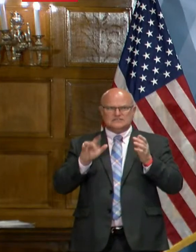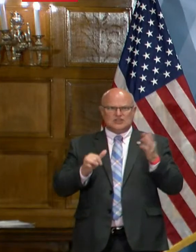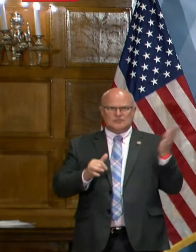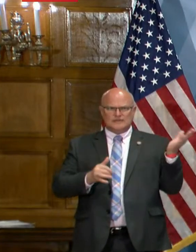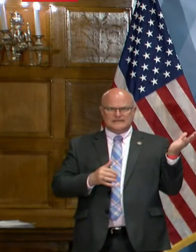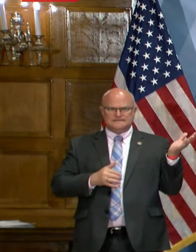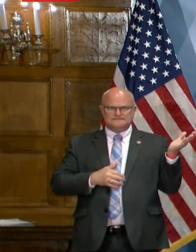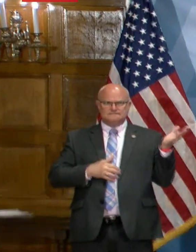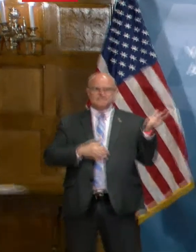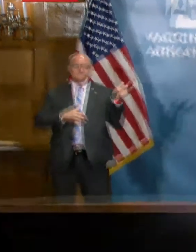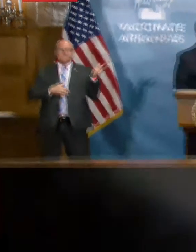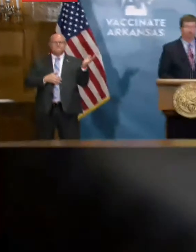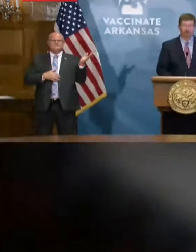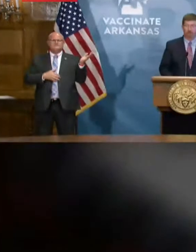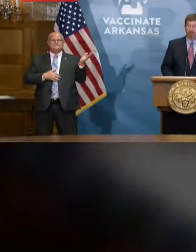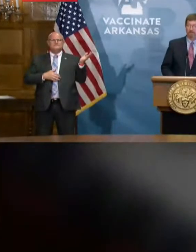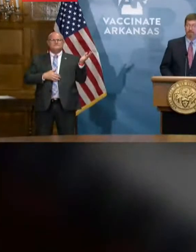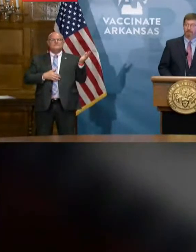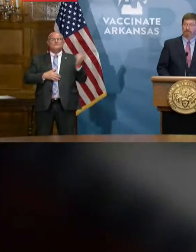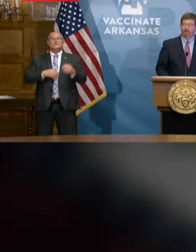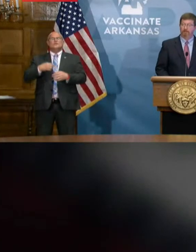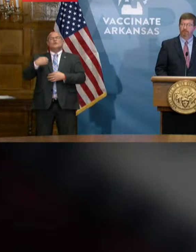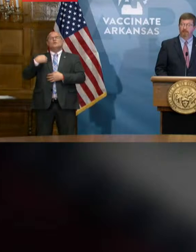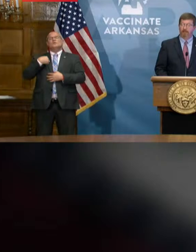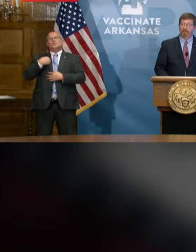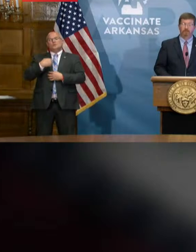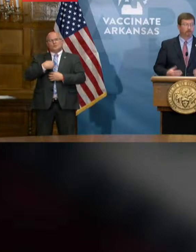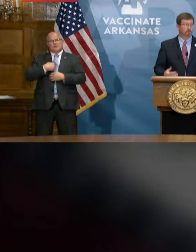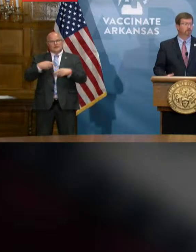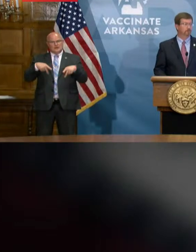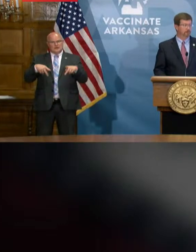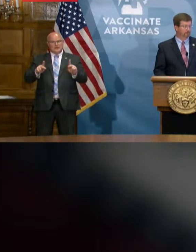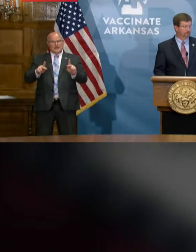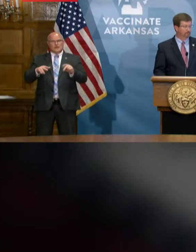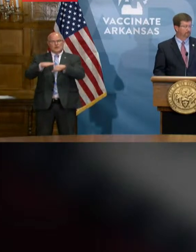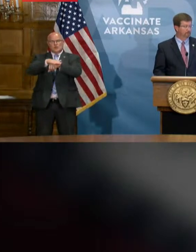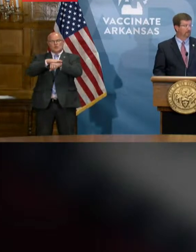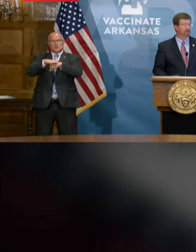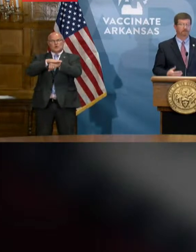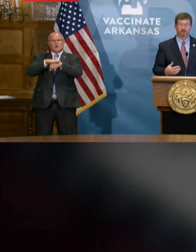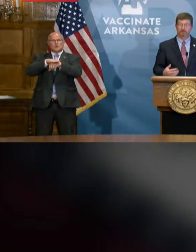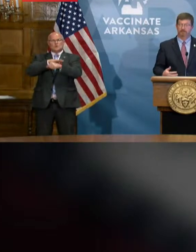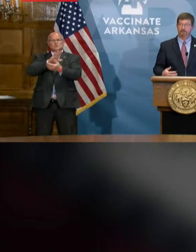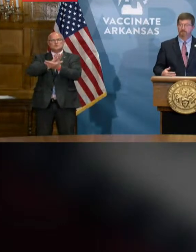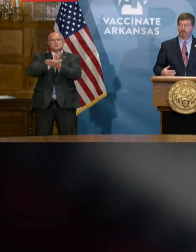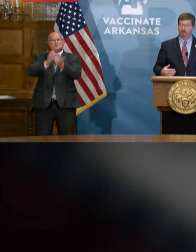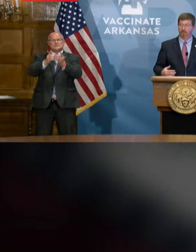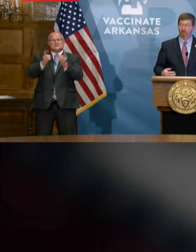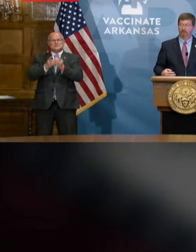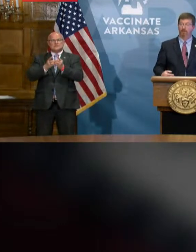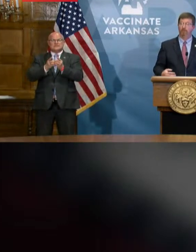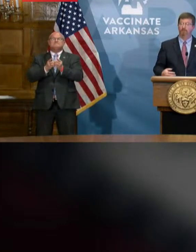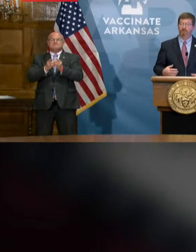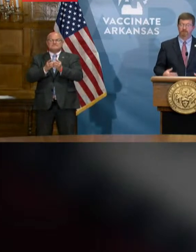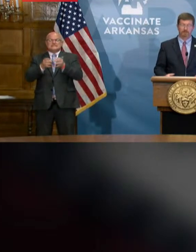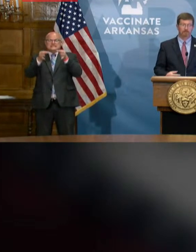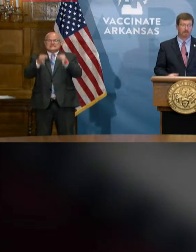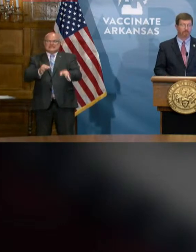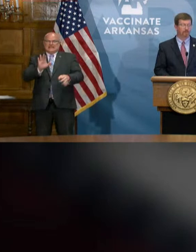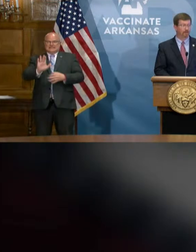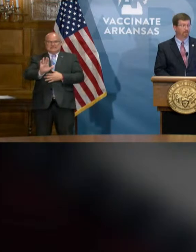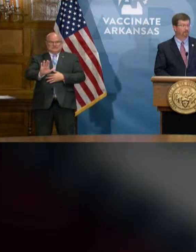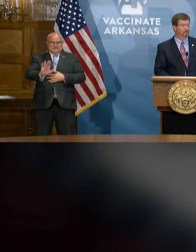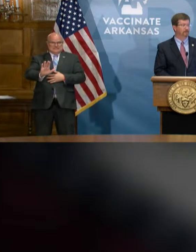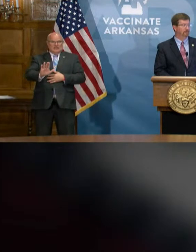the next slides, please. We are allowing local districts to make the decisions on whether they want to